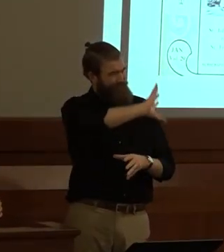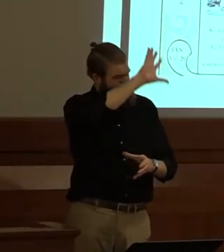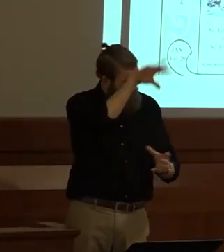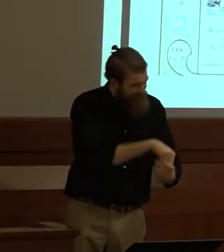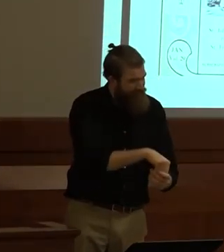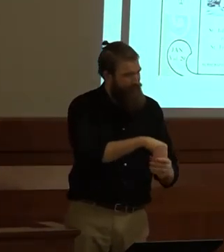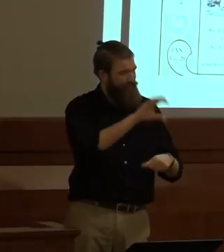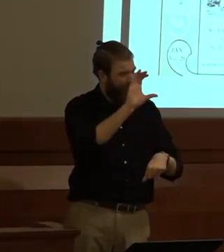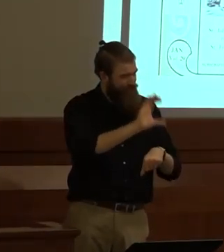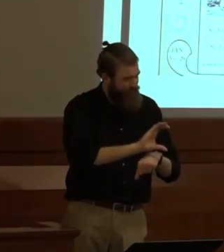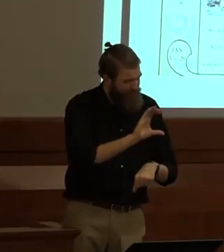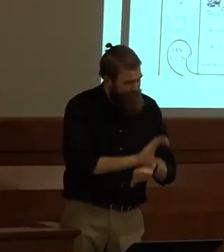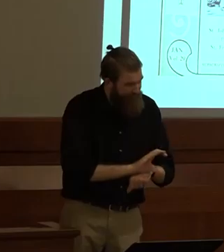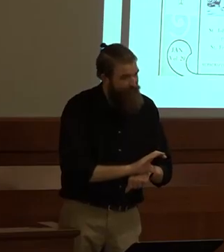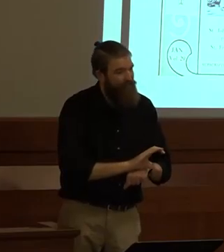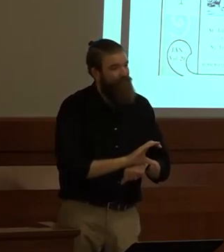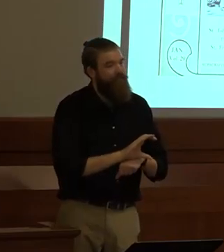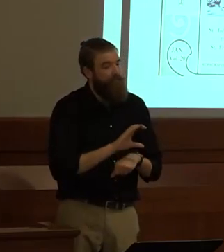together